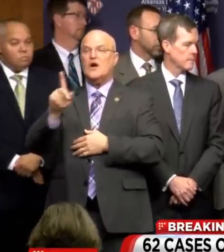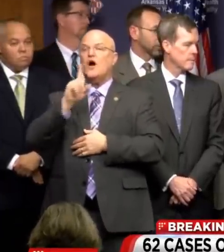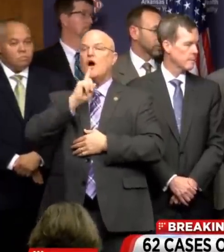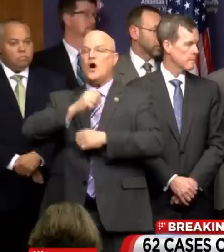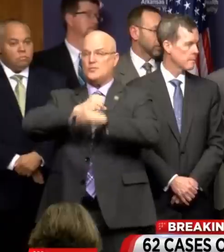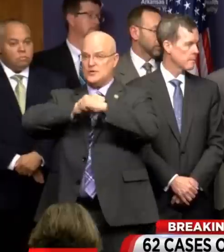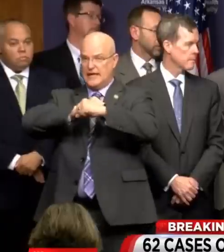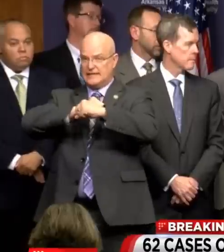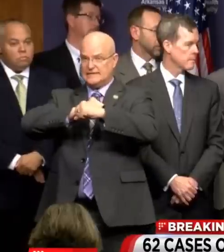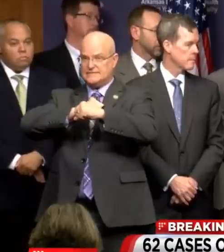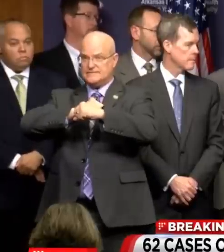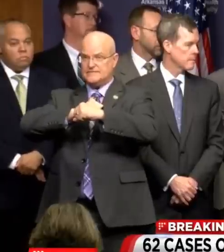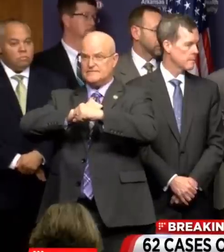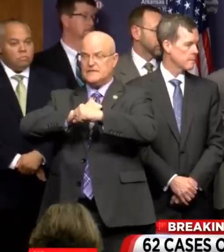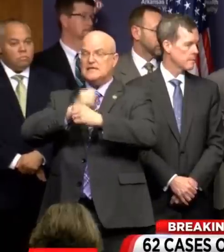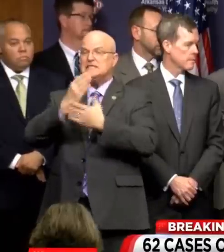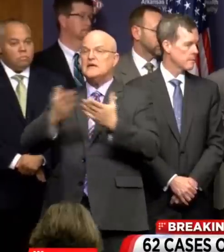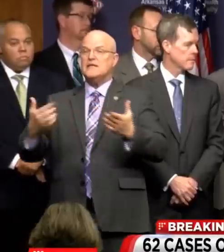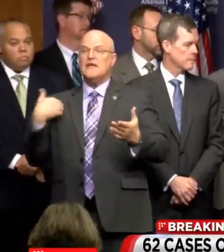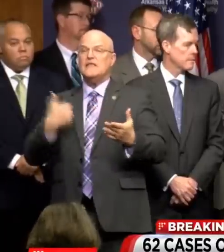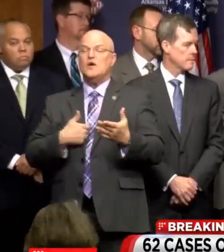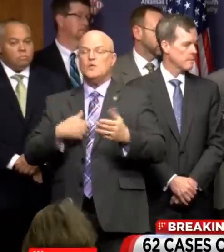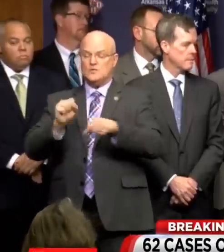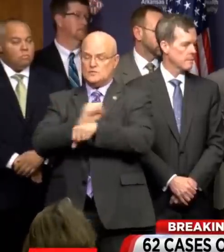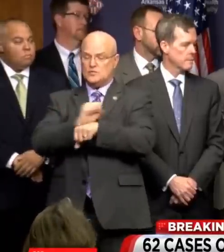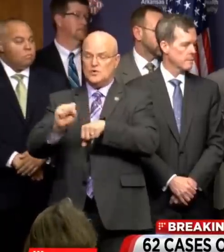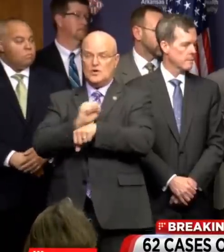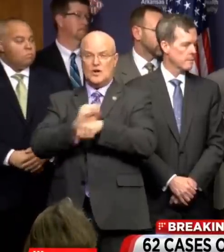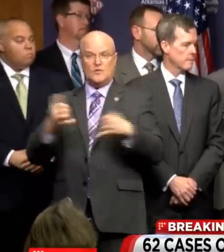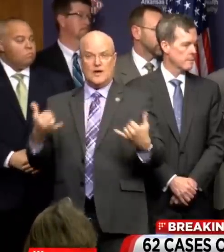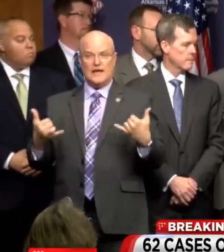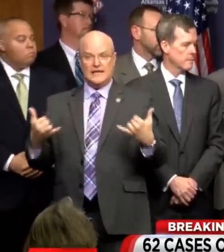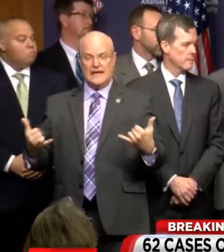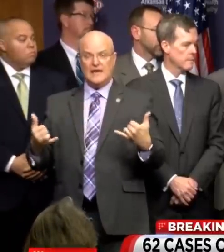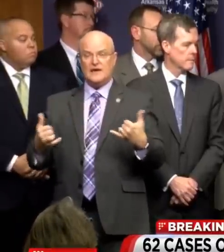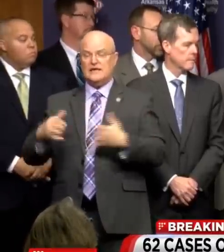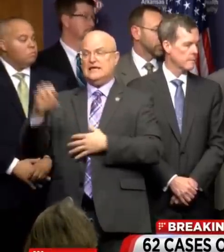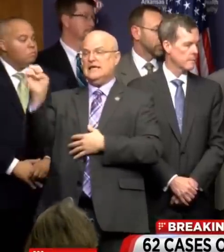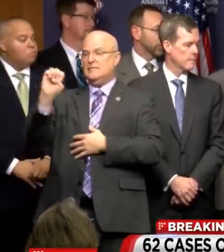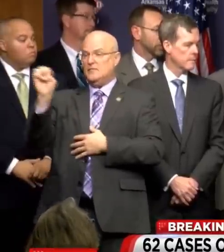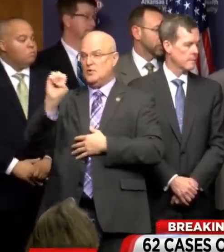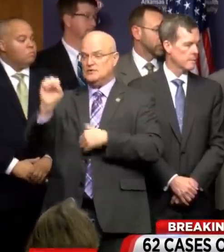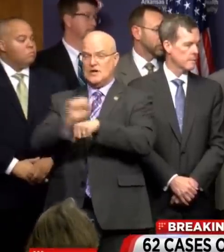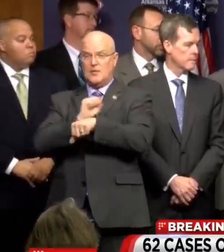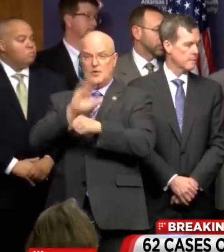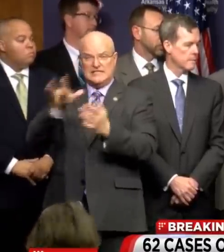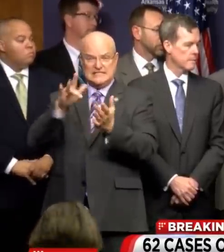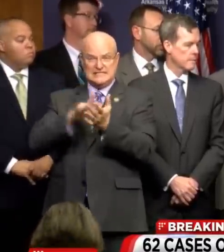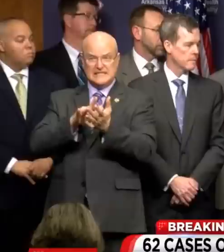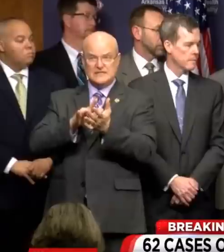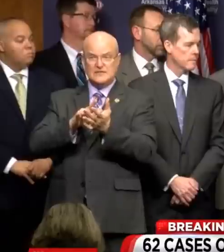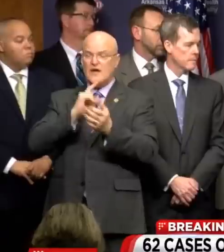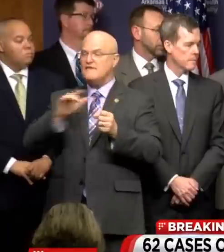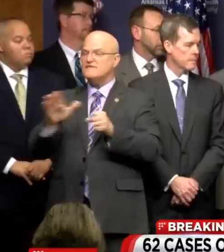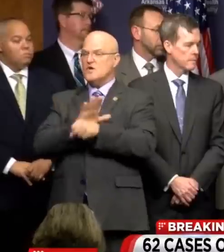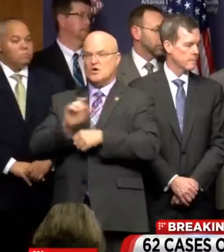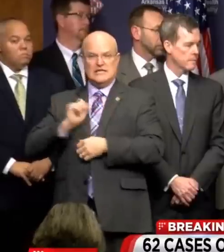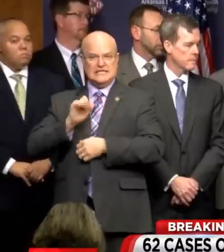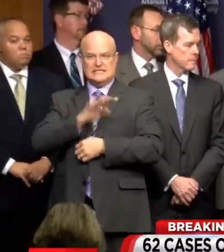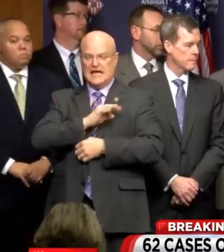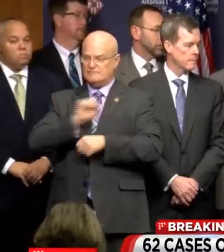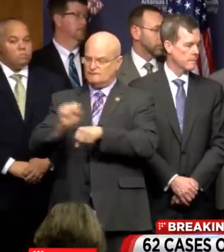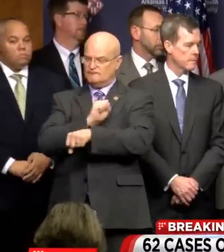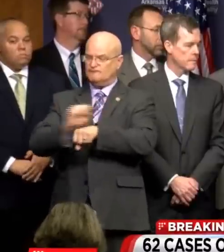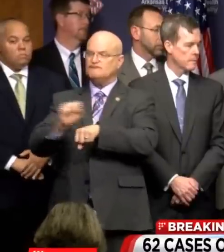are protected. So some of the things that we are operating on, our Emergency Operations Center is fully staffed and